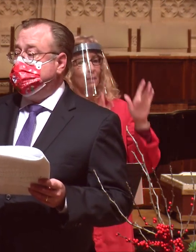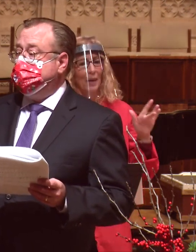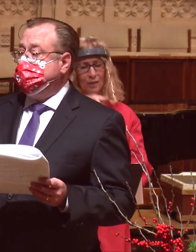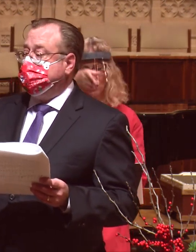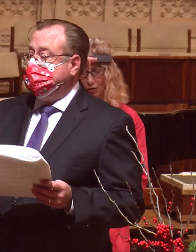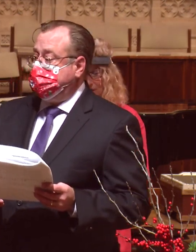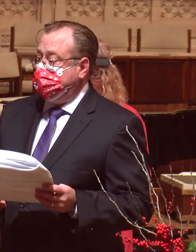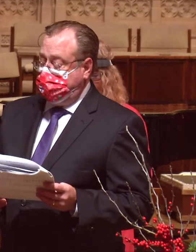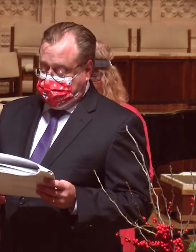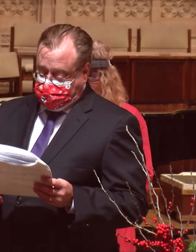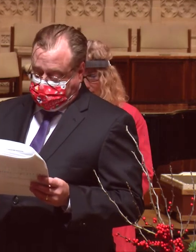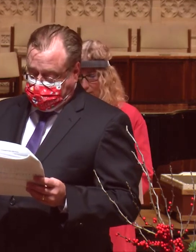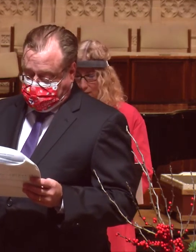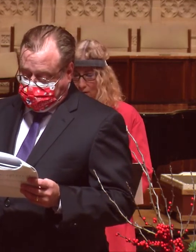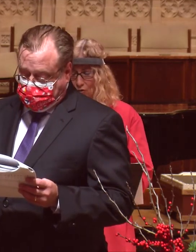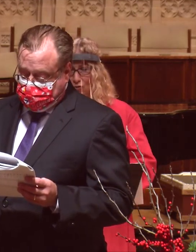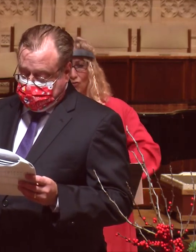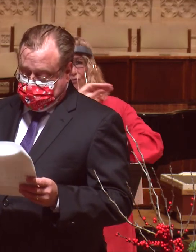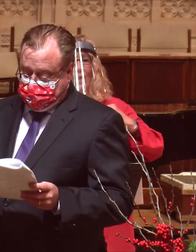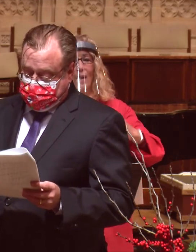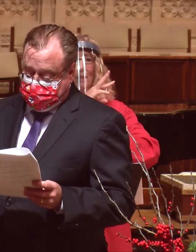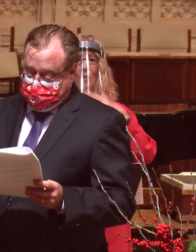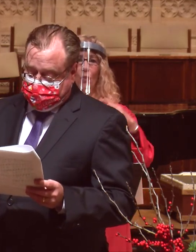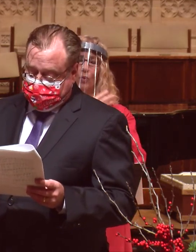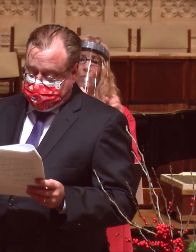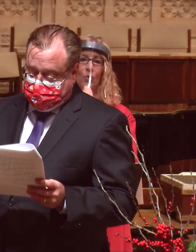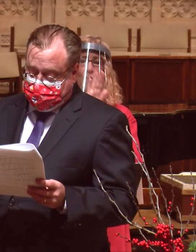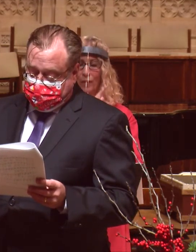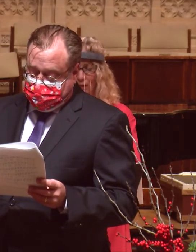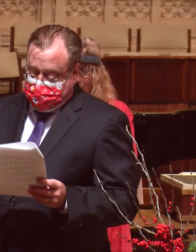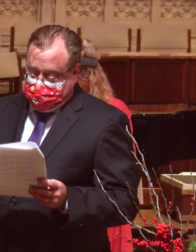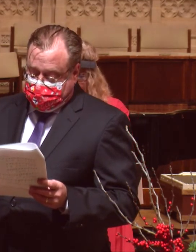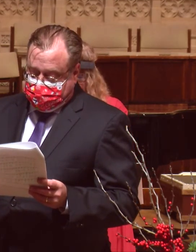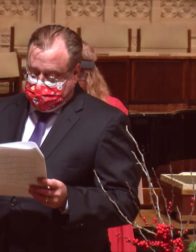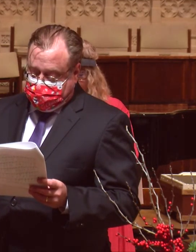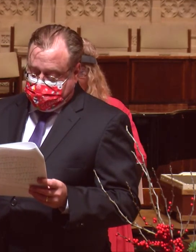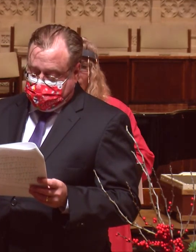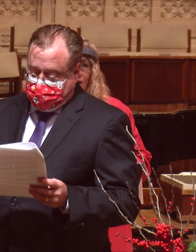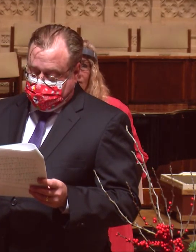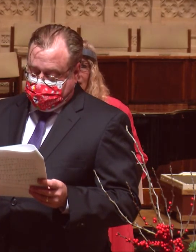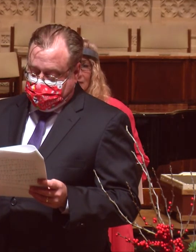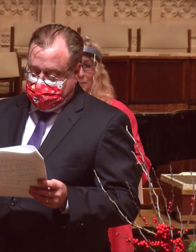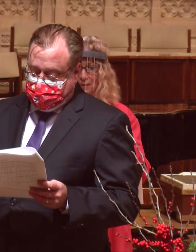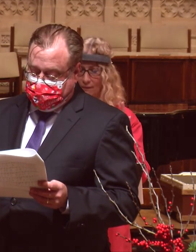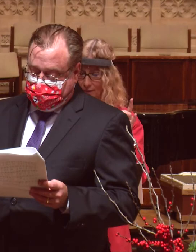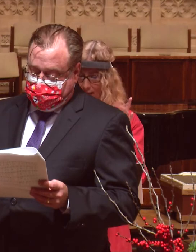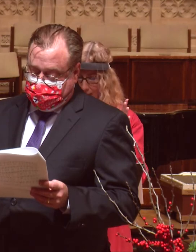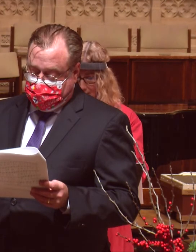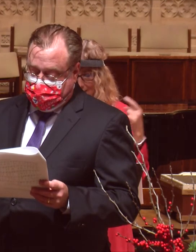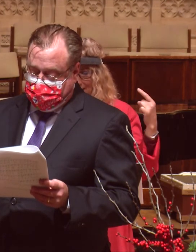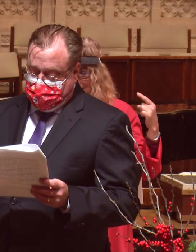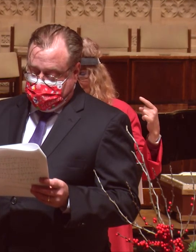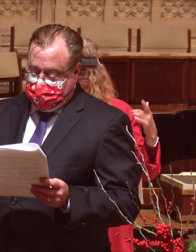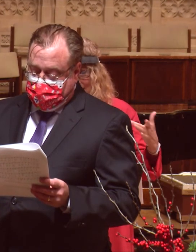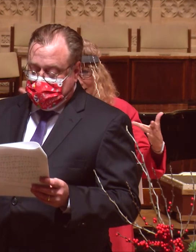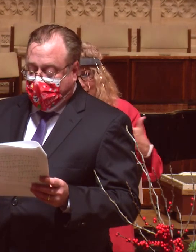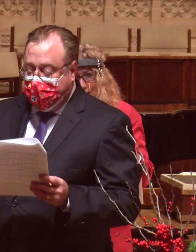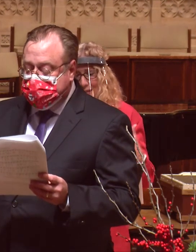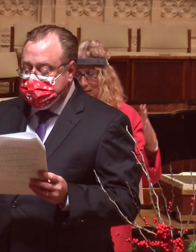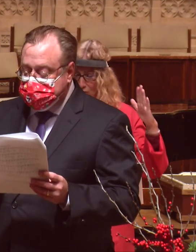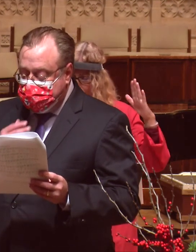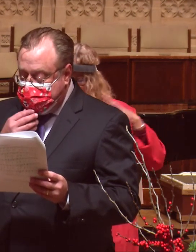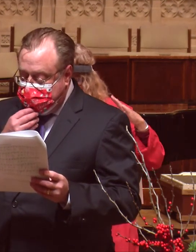Compassionate God, wrap the world with your love, that all victims of violence, illness, trouble, or despair may